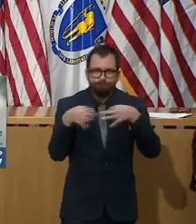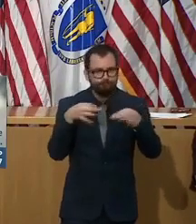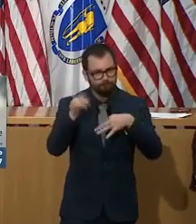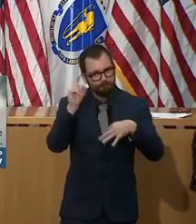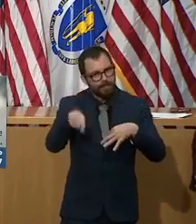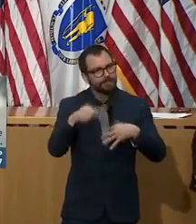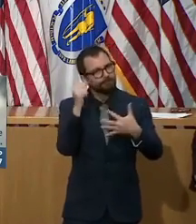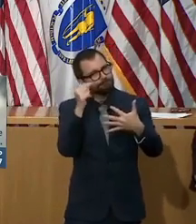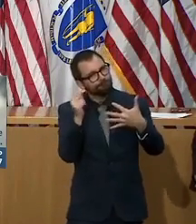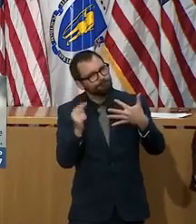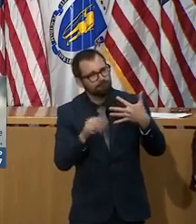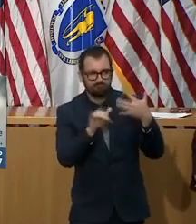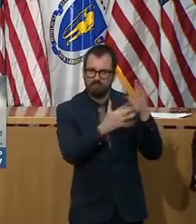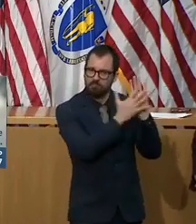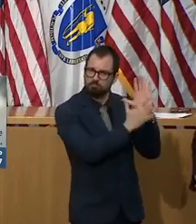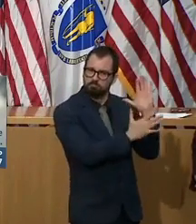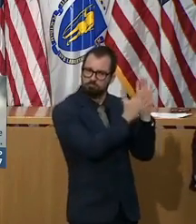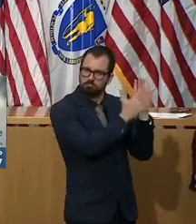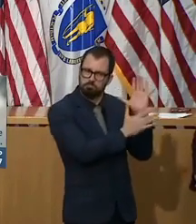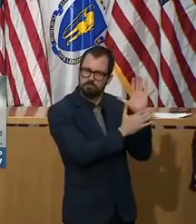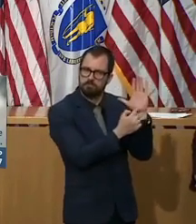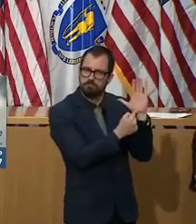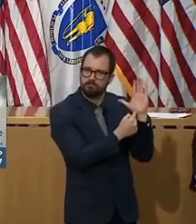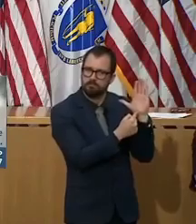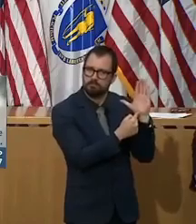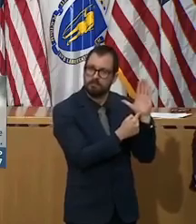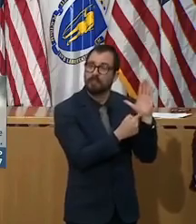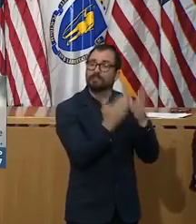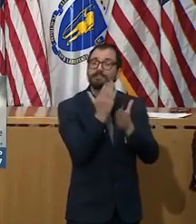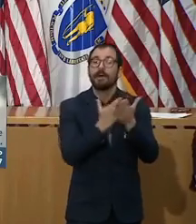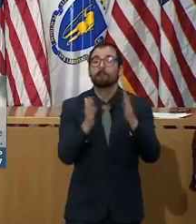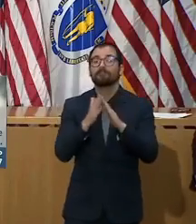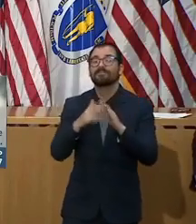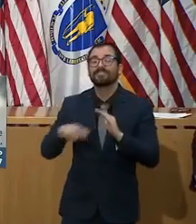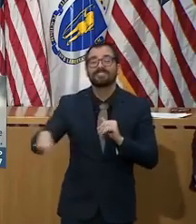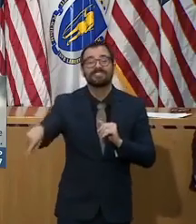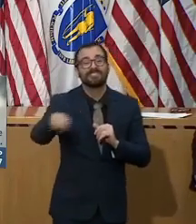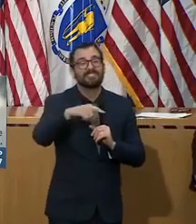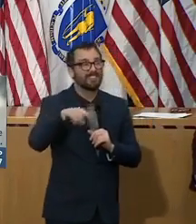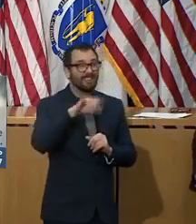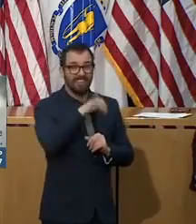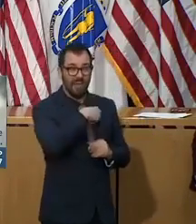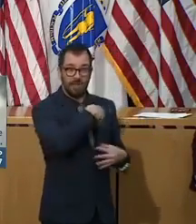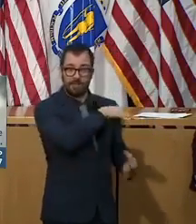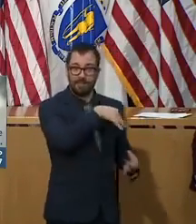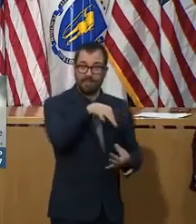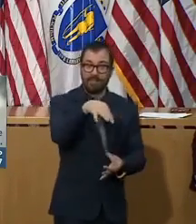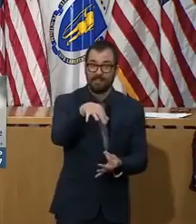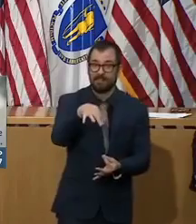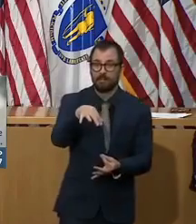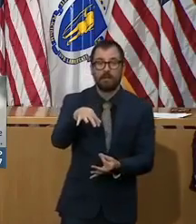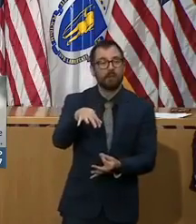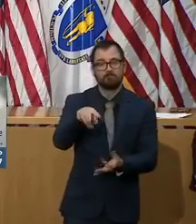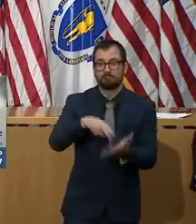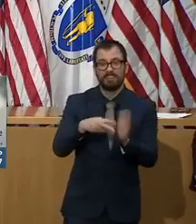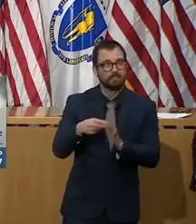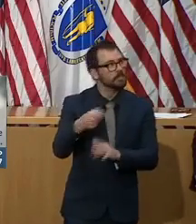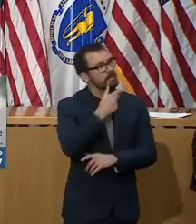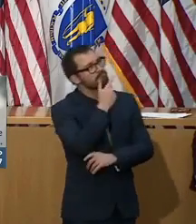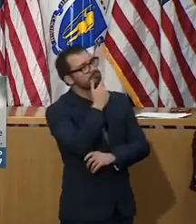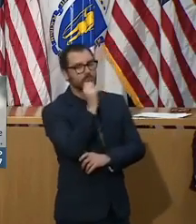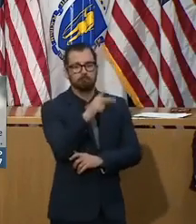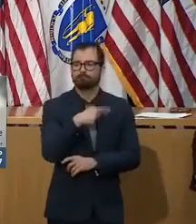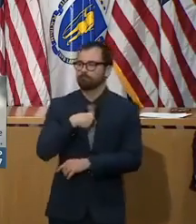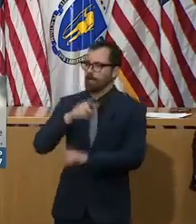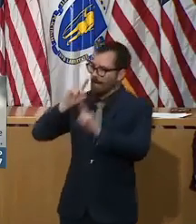that advisory into an order at the local level and are enforcing it. We've put advisories out on a number of